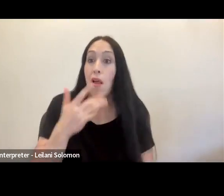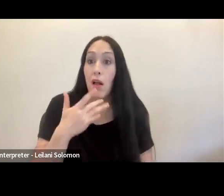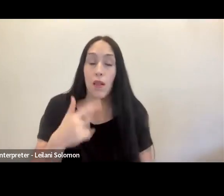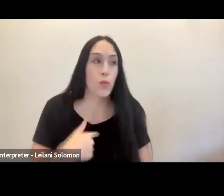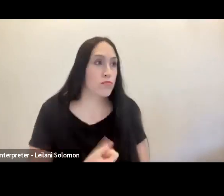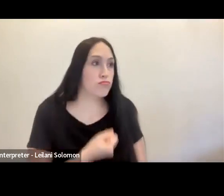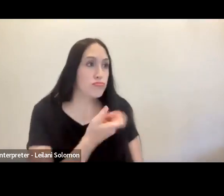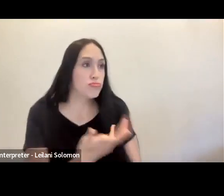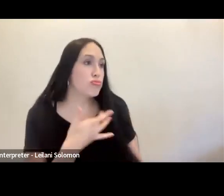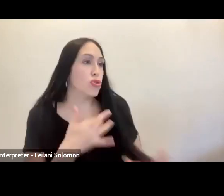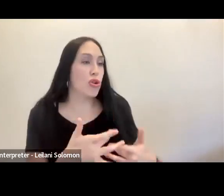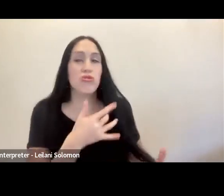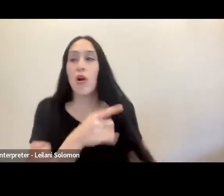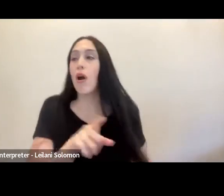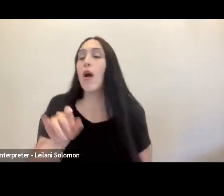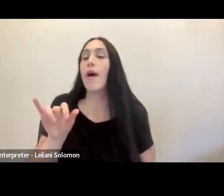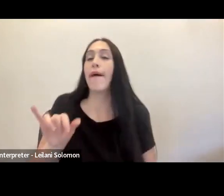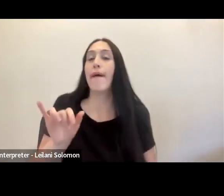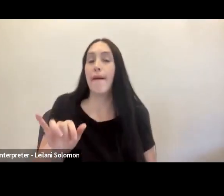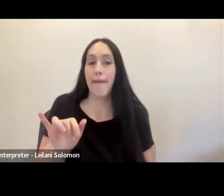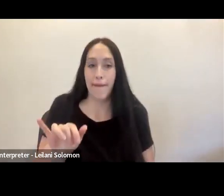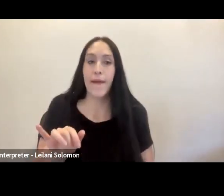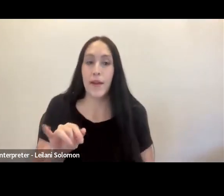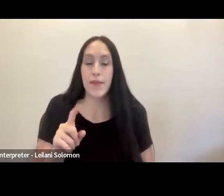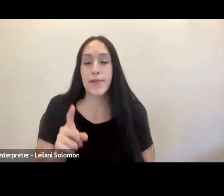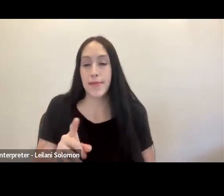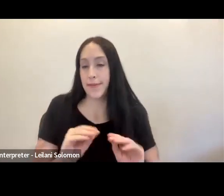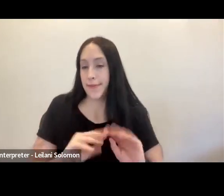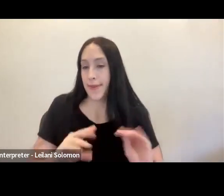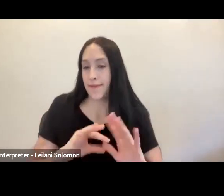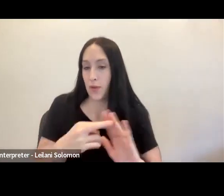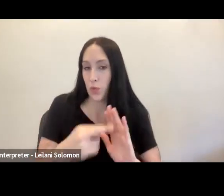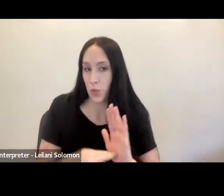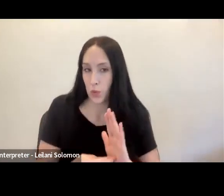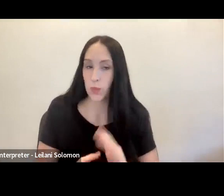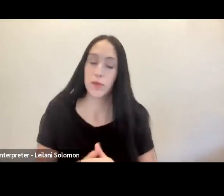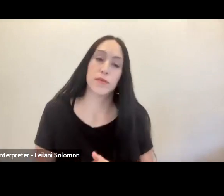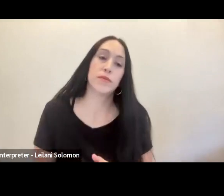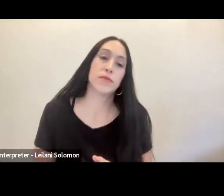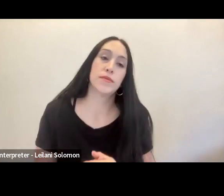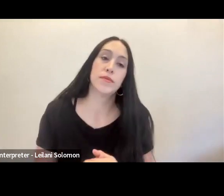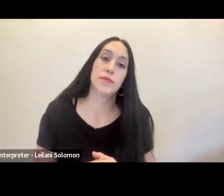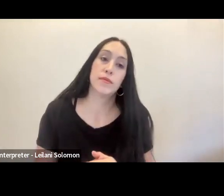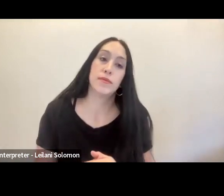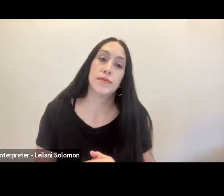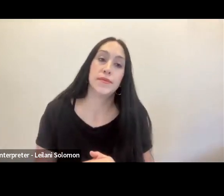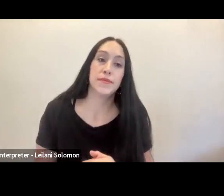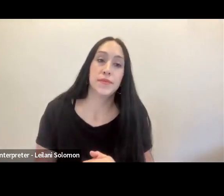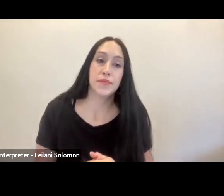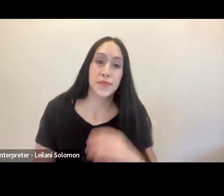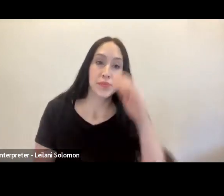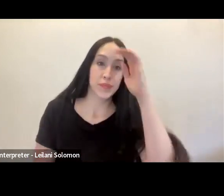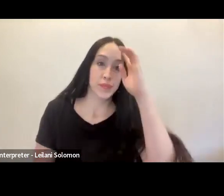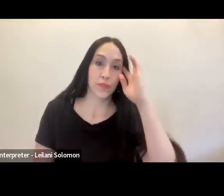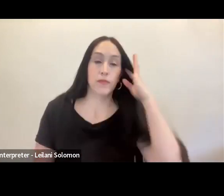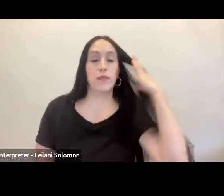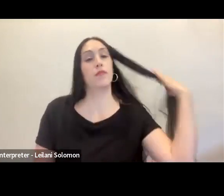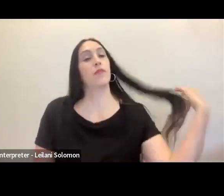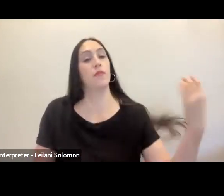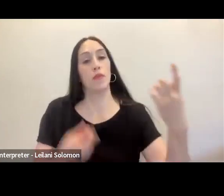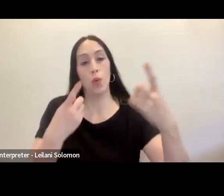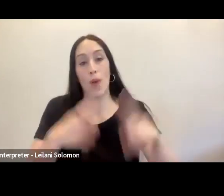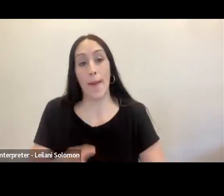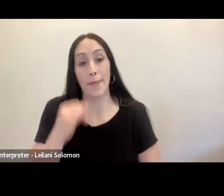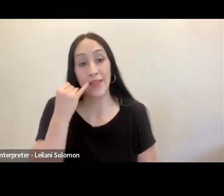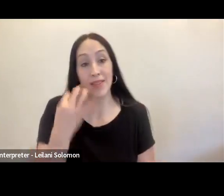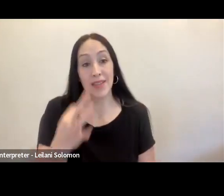concerns and with their final regulations clarified that, where, what happens if you have a parent who's a minor and the